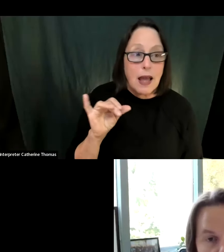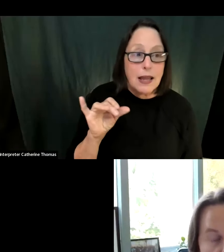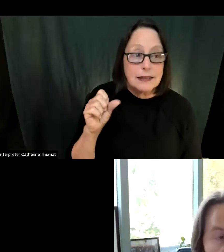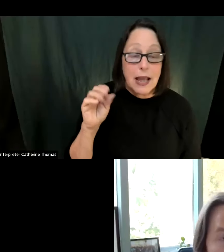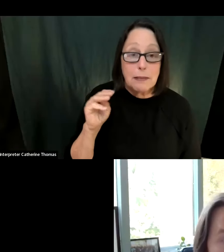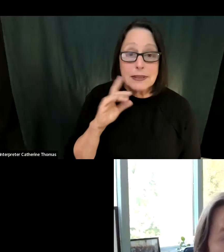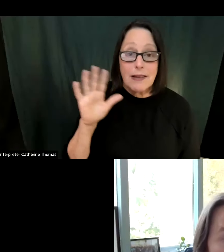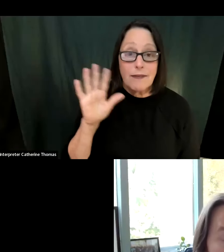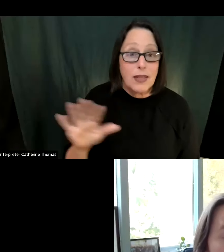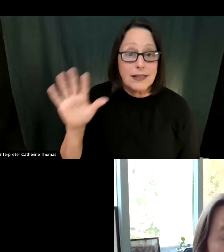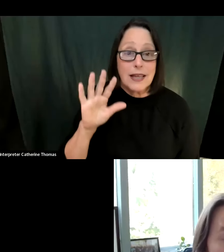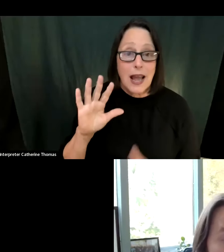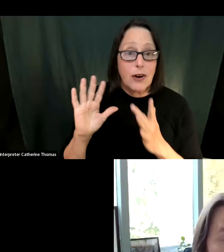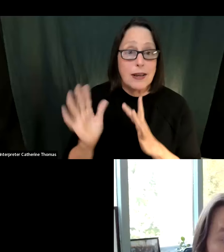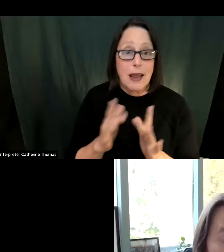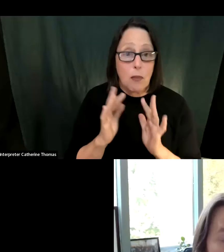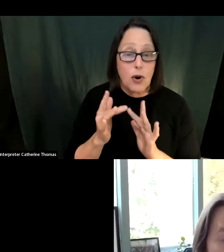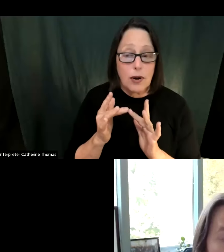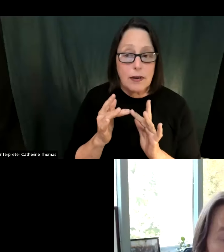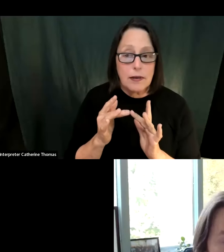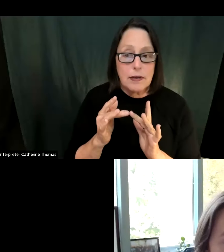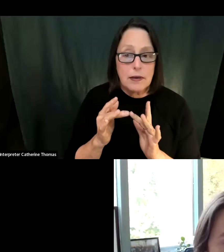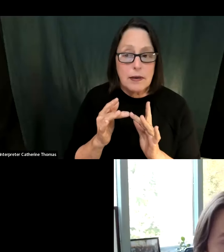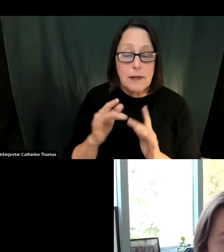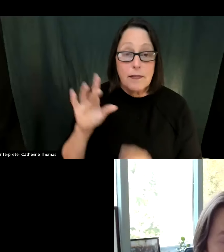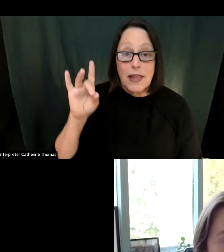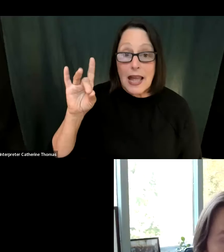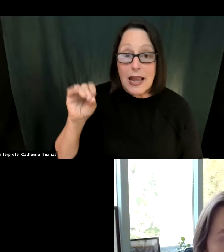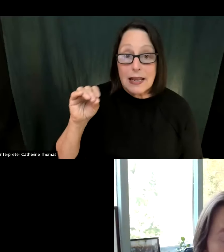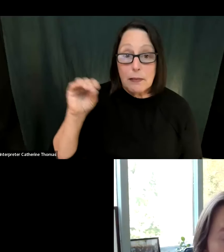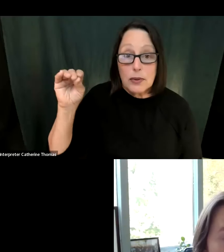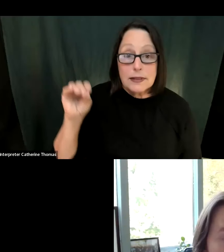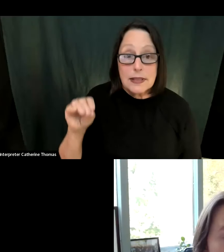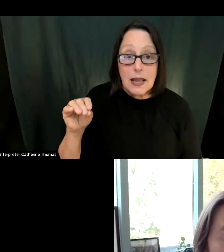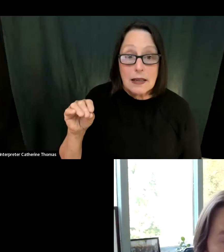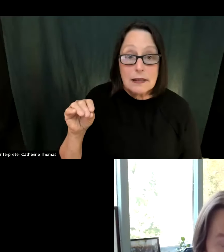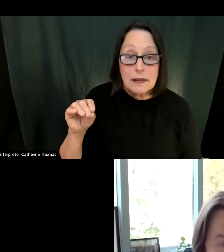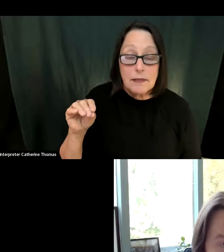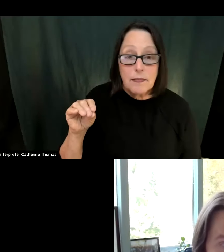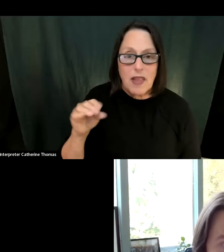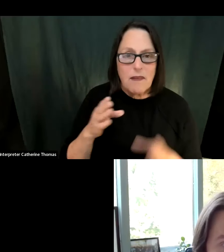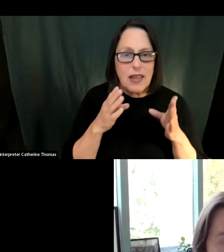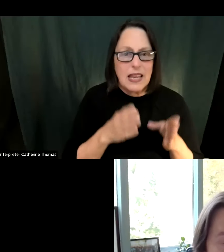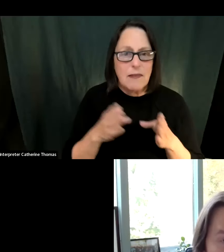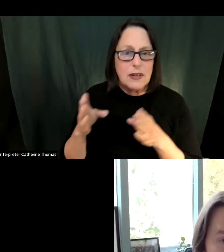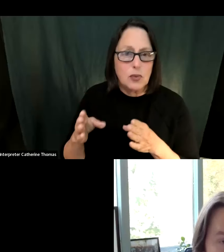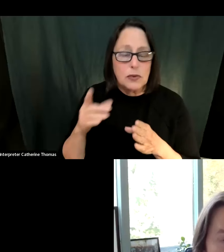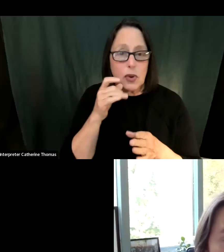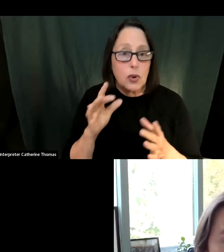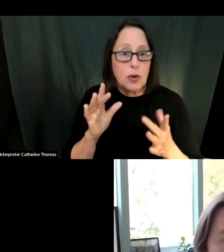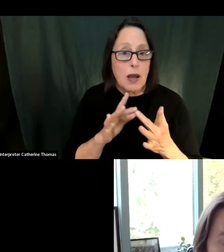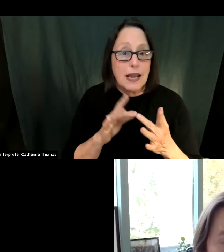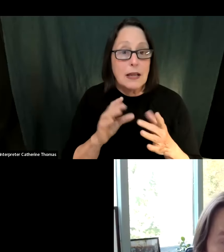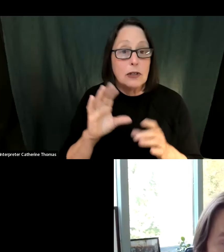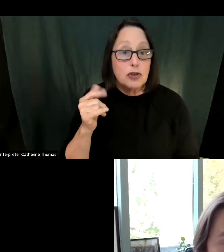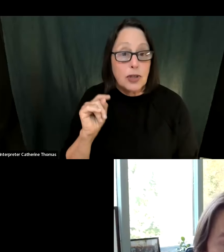entire 988 network that 80% of individuals contacting chat or text services